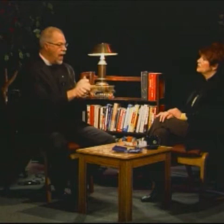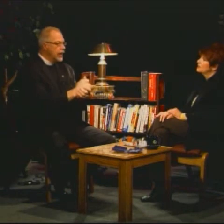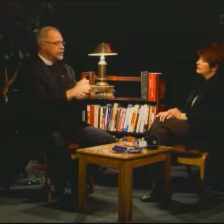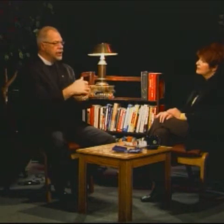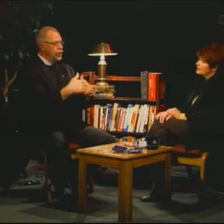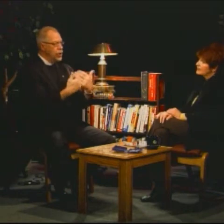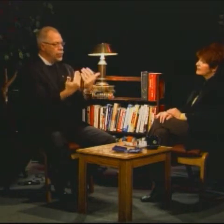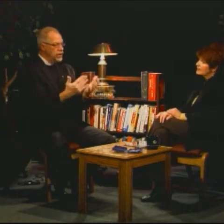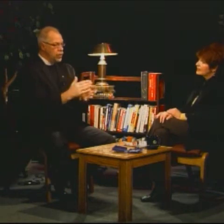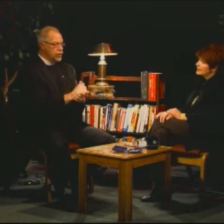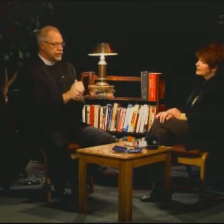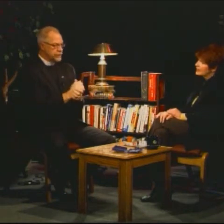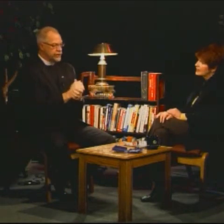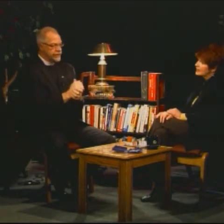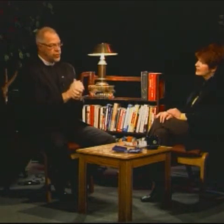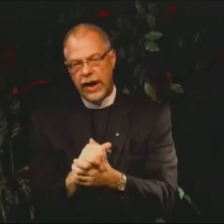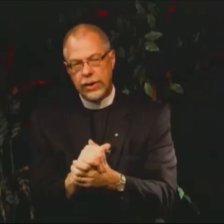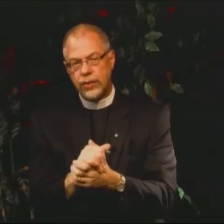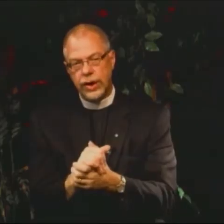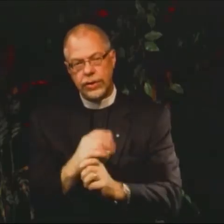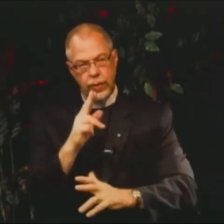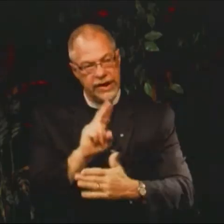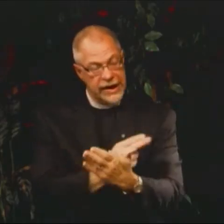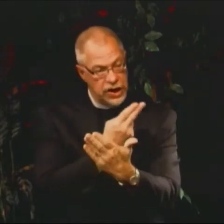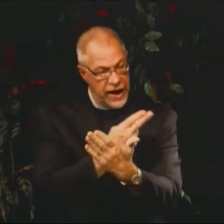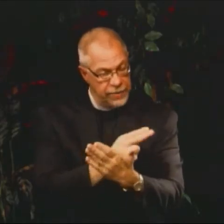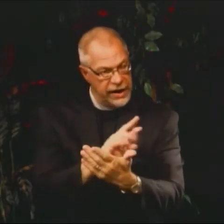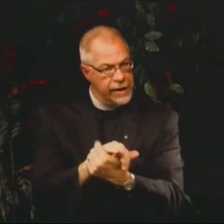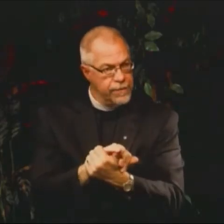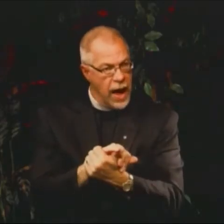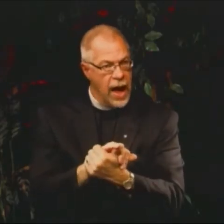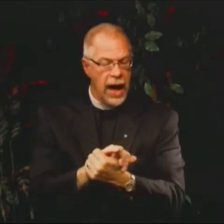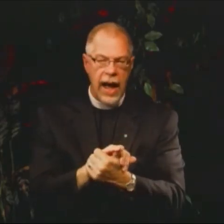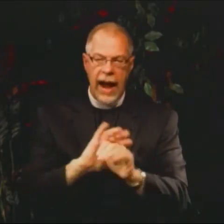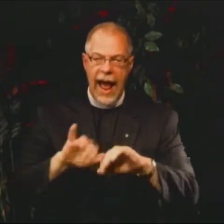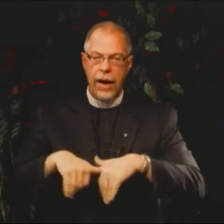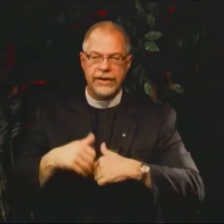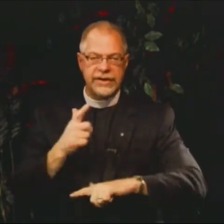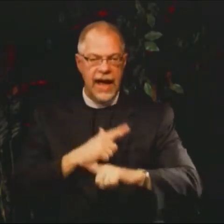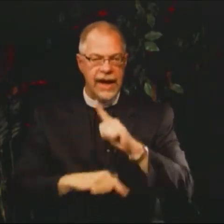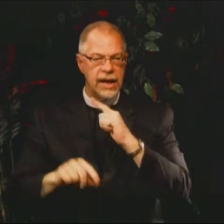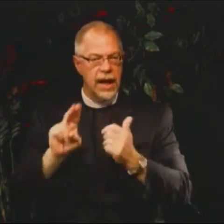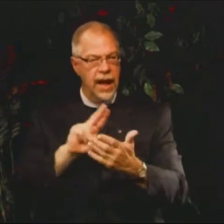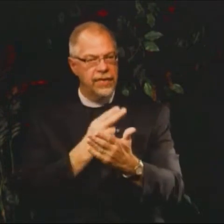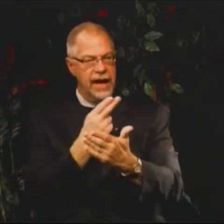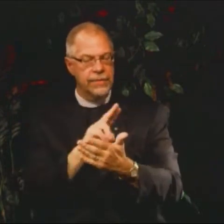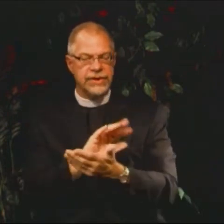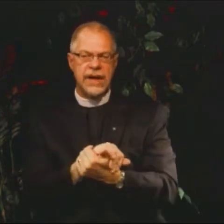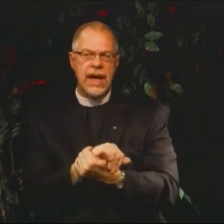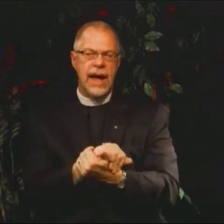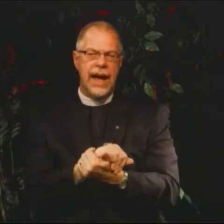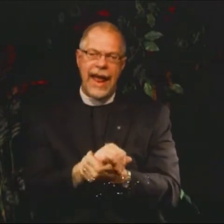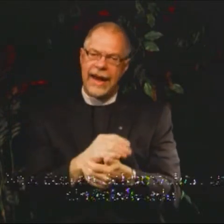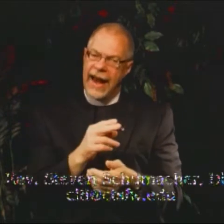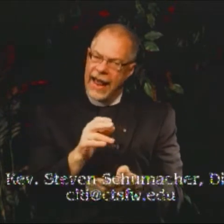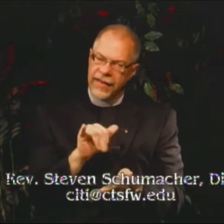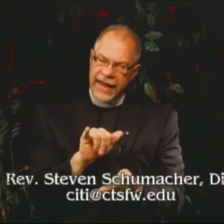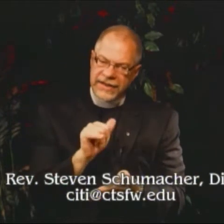so then along with the worship service, what else we do is we teach hymnody, how to sign the hymns. And it's